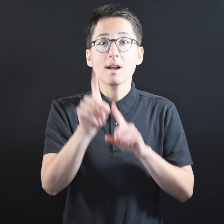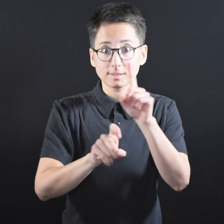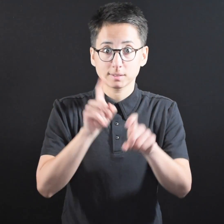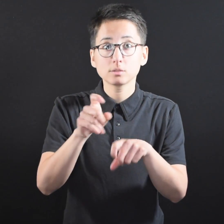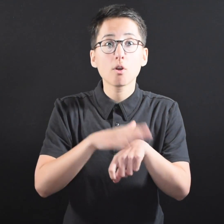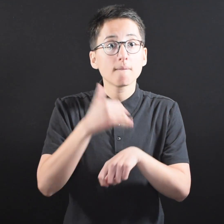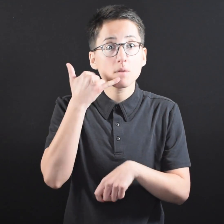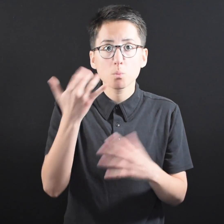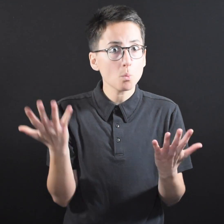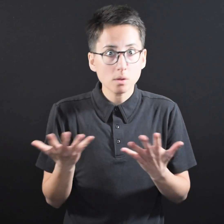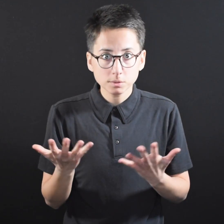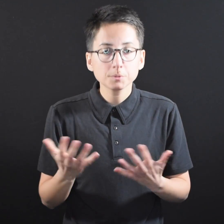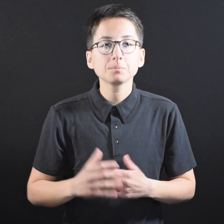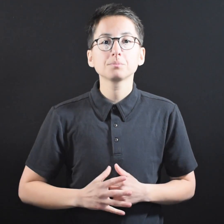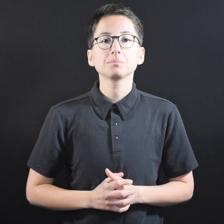Public health workers will ask you about